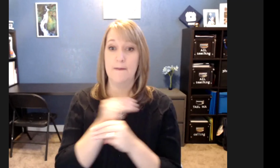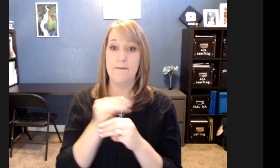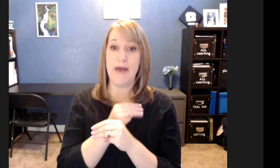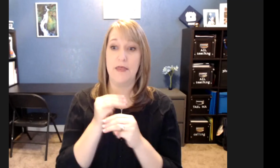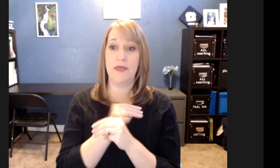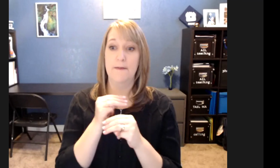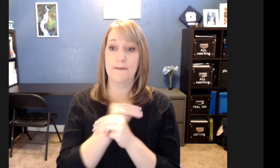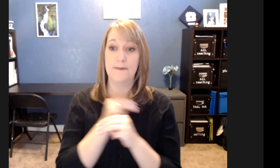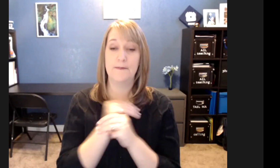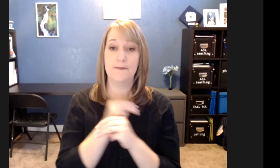Math.